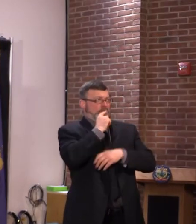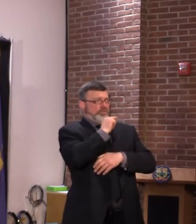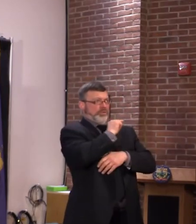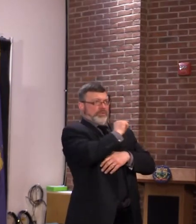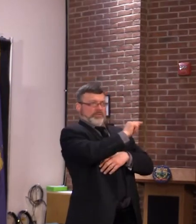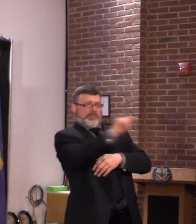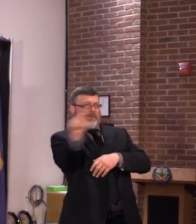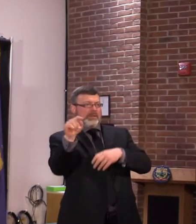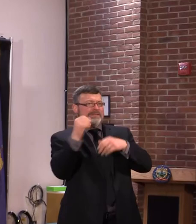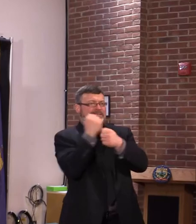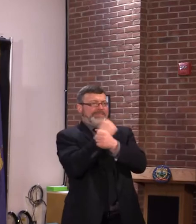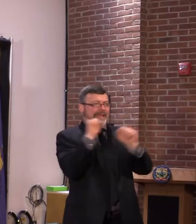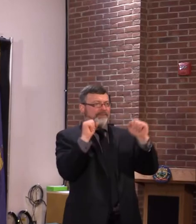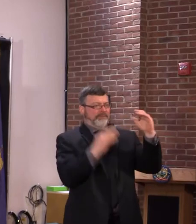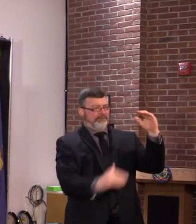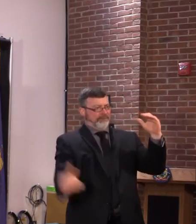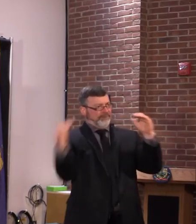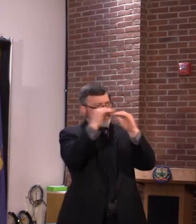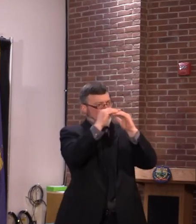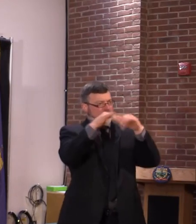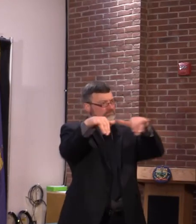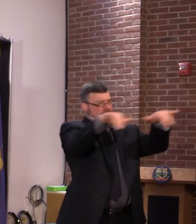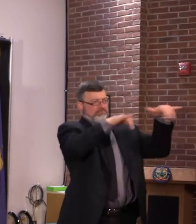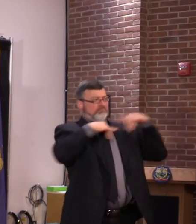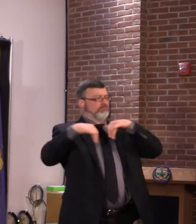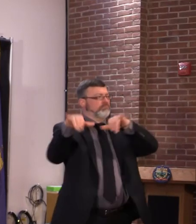list. Thank you.